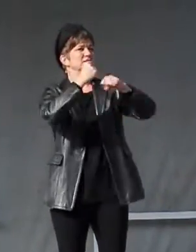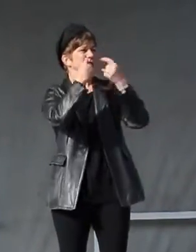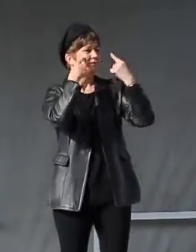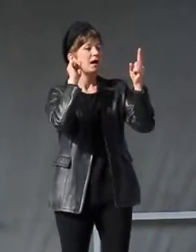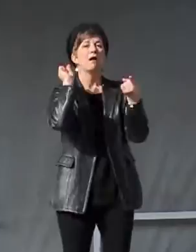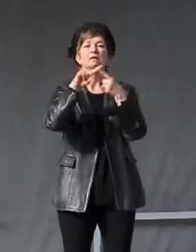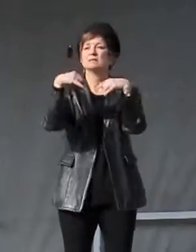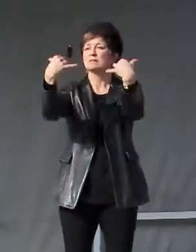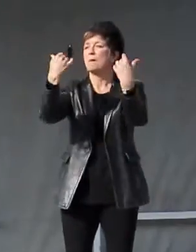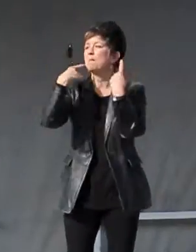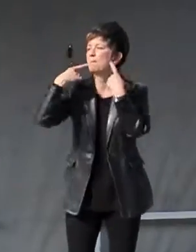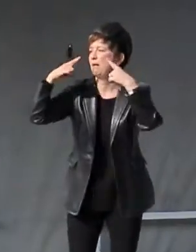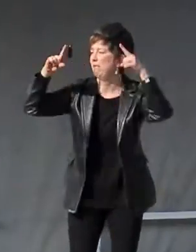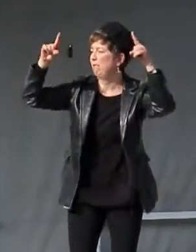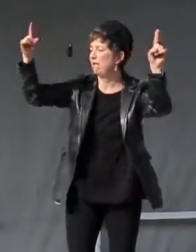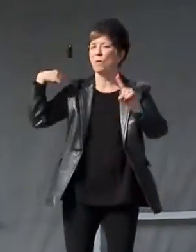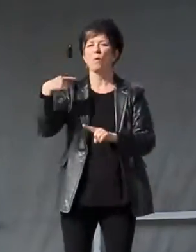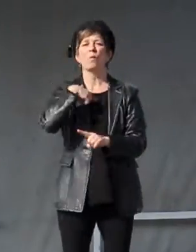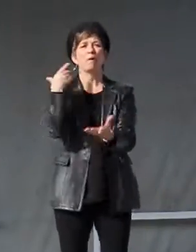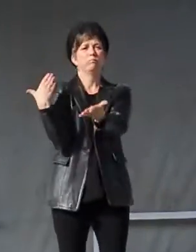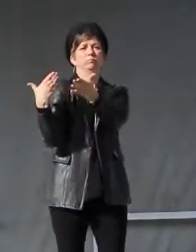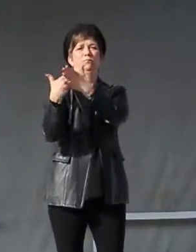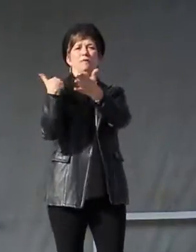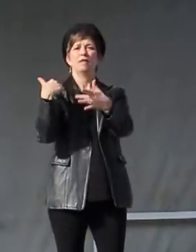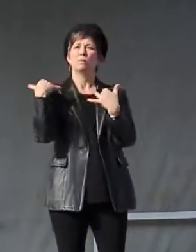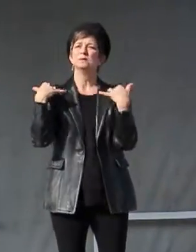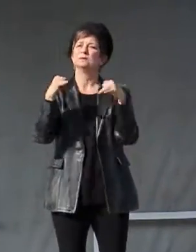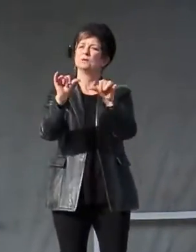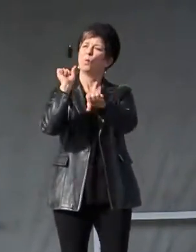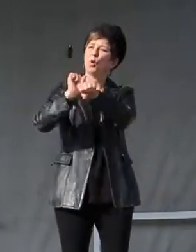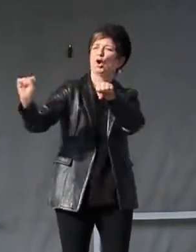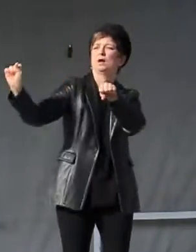now. We are evidence of a work in progress.